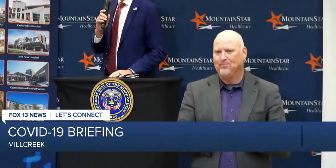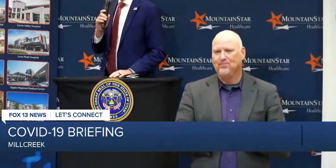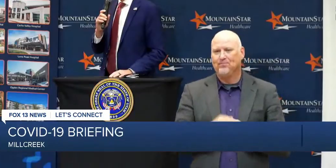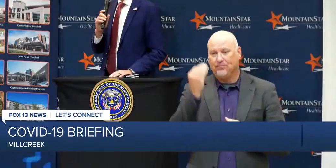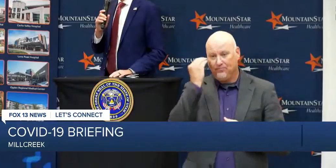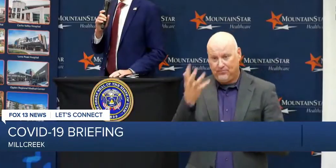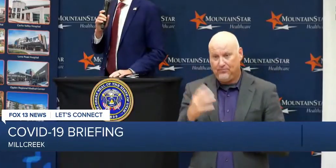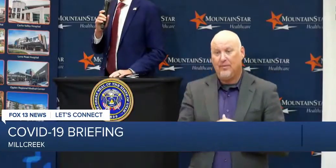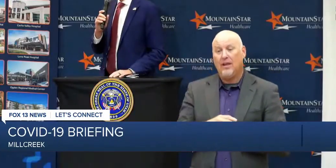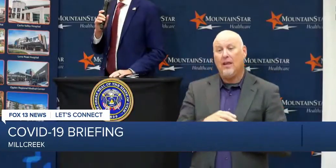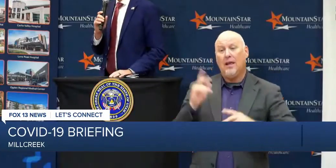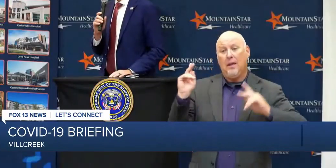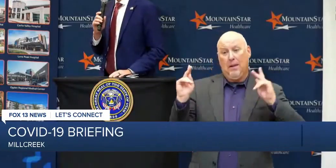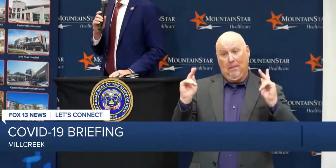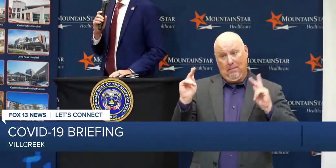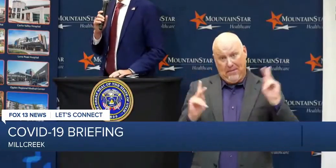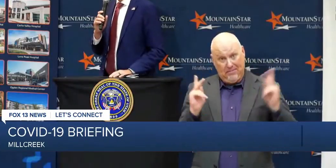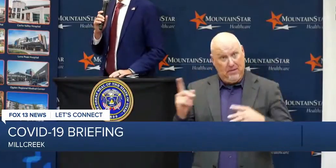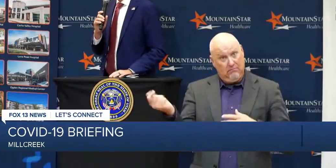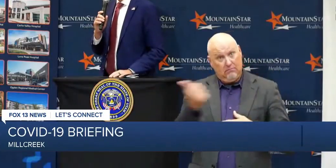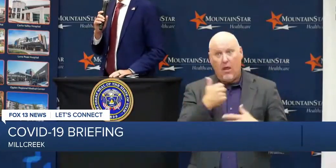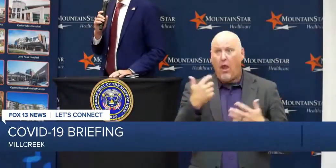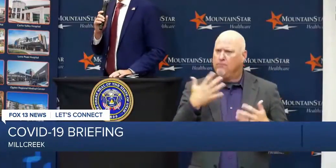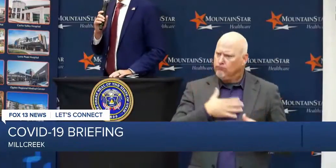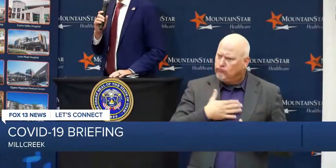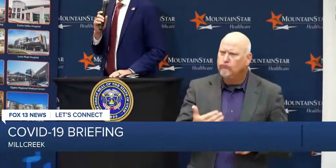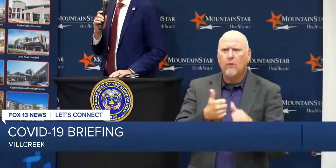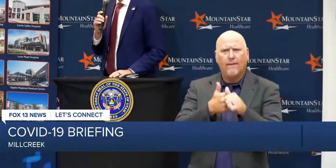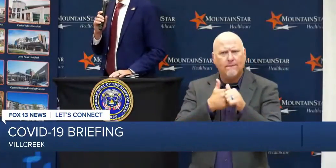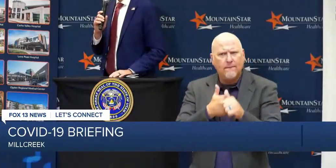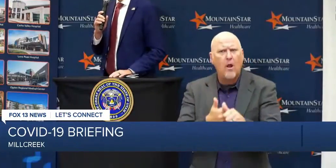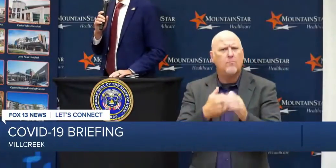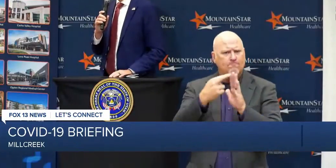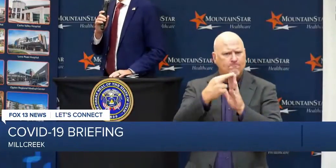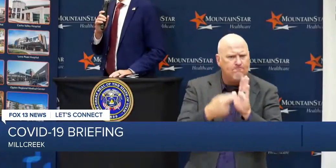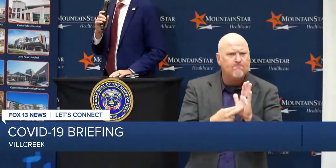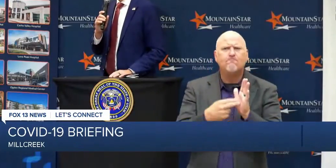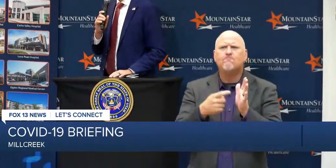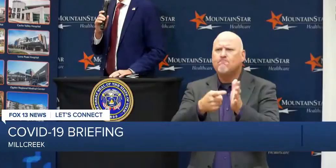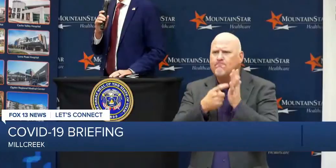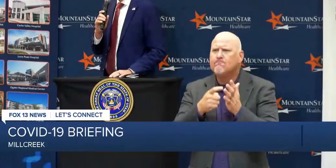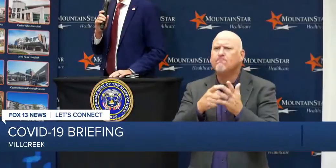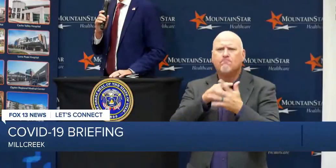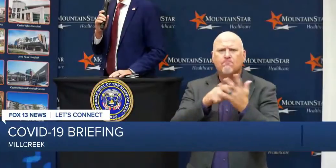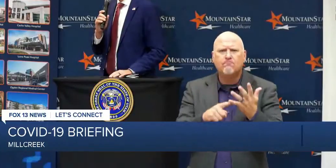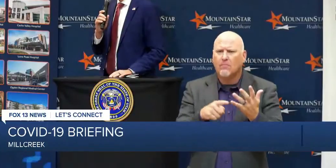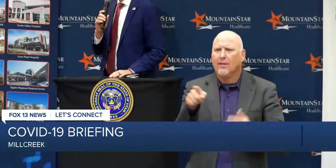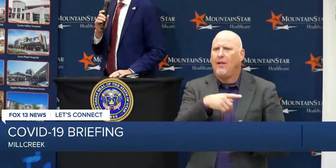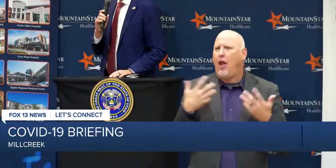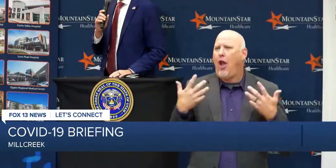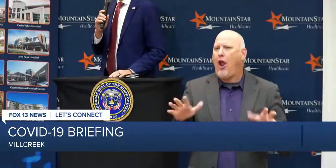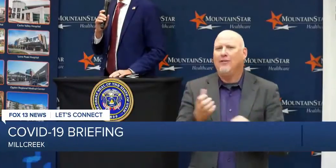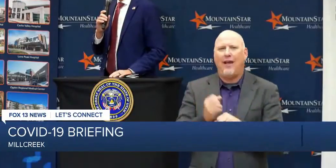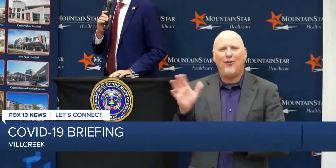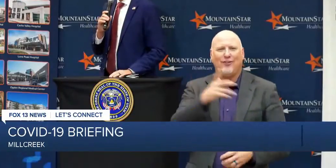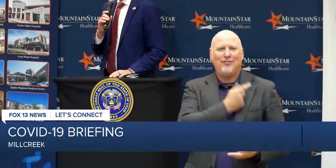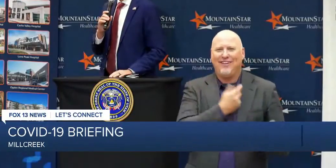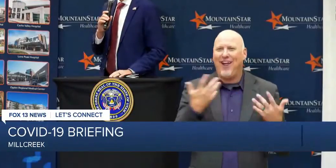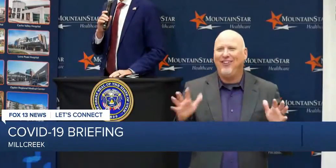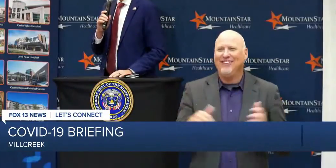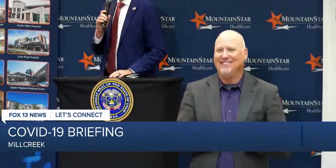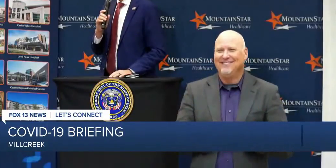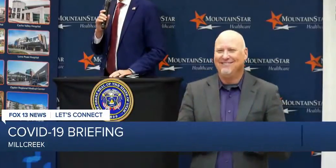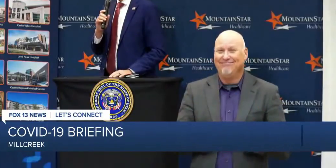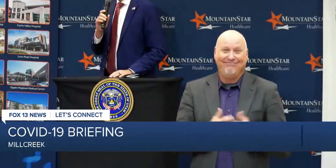that are willing to abide by those restrictions are already doing the things that are necessary to prevent the spread